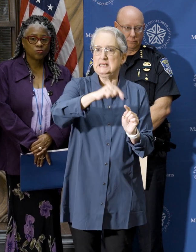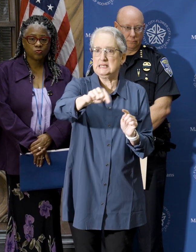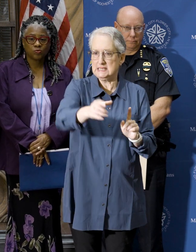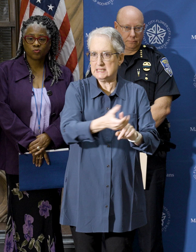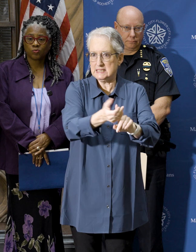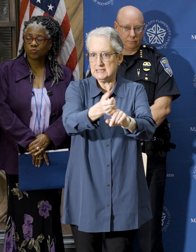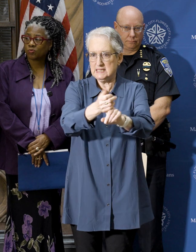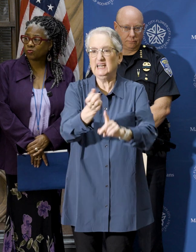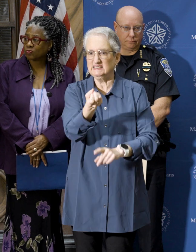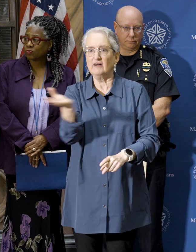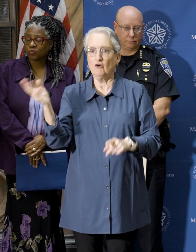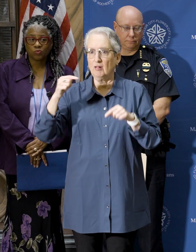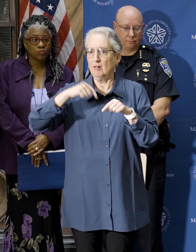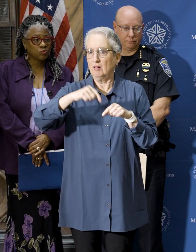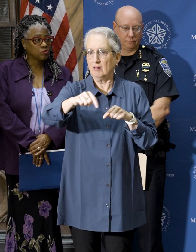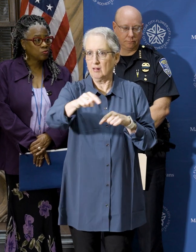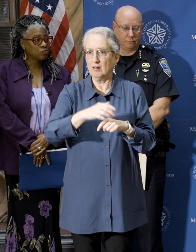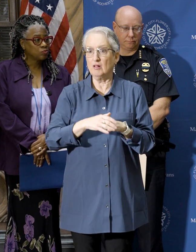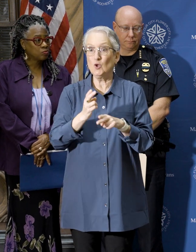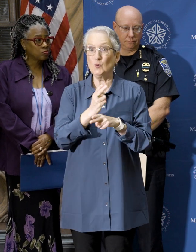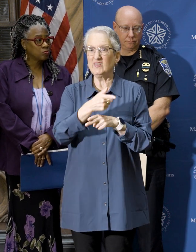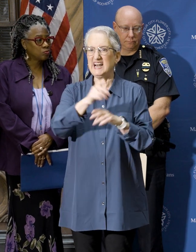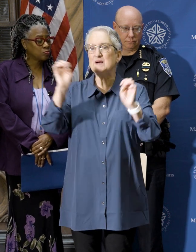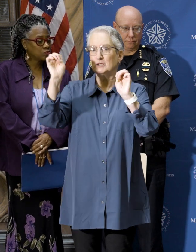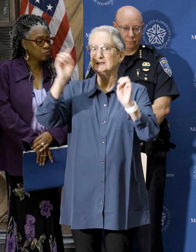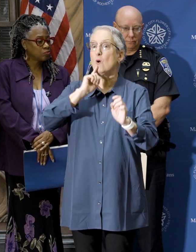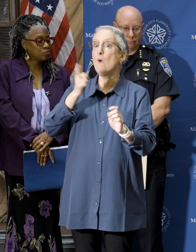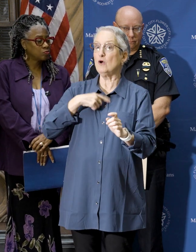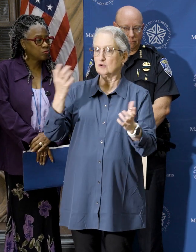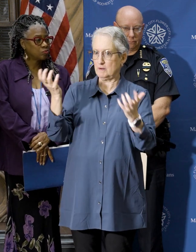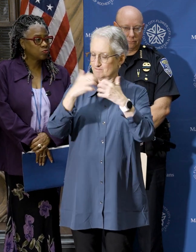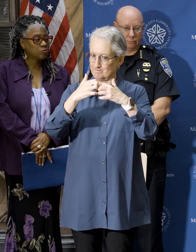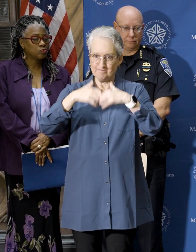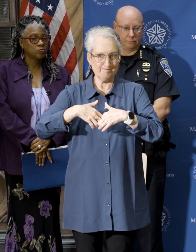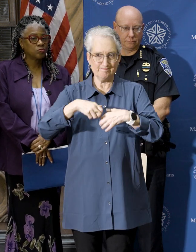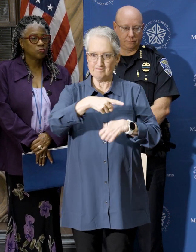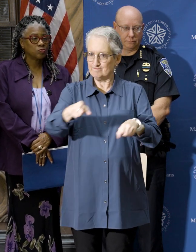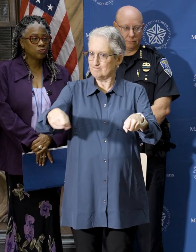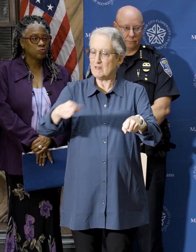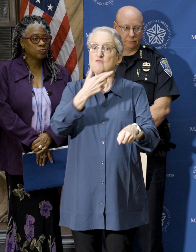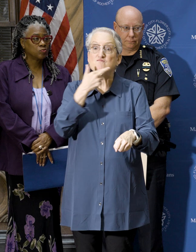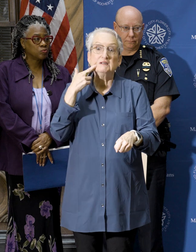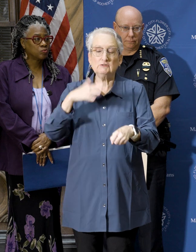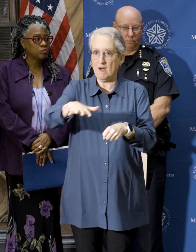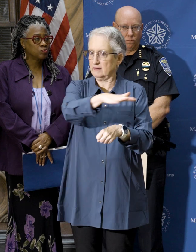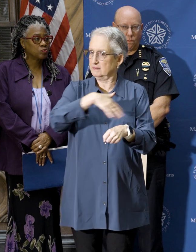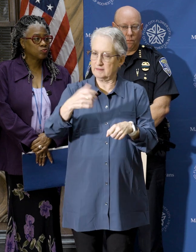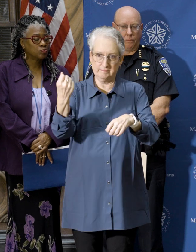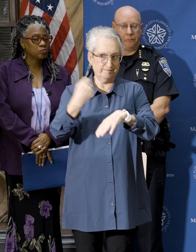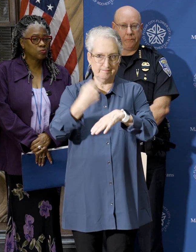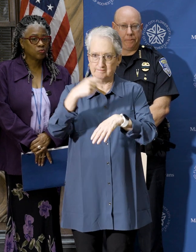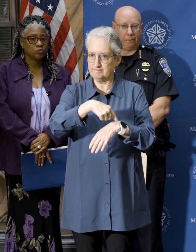issued an emergency order to shut that activity down, and then we got the cooperation of the owner of the building and of the restaurant to